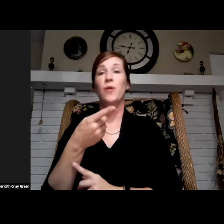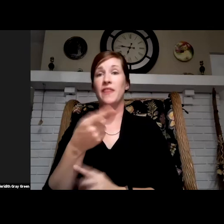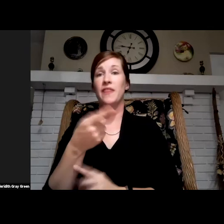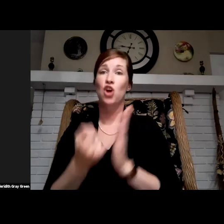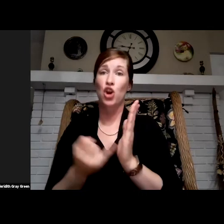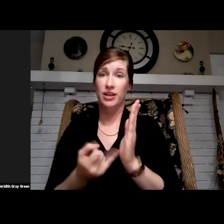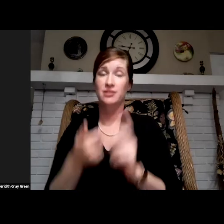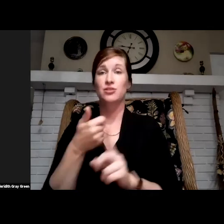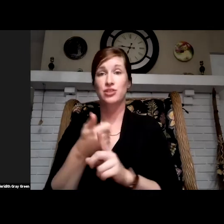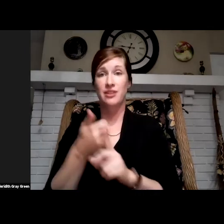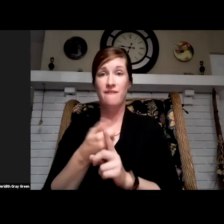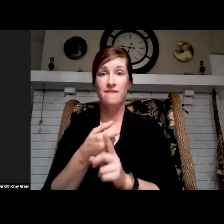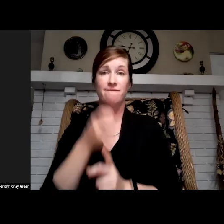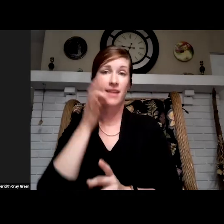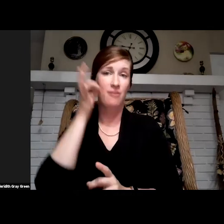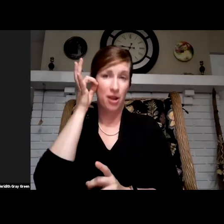Okay.